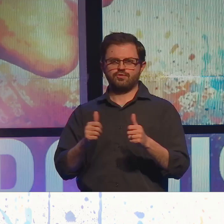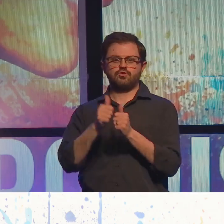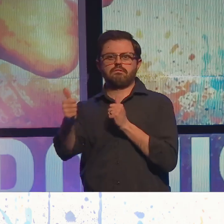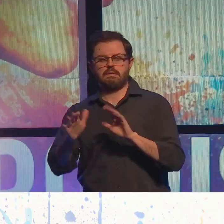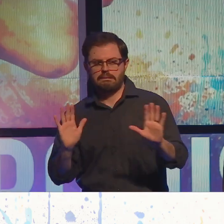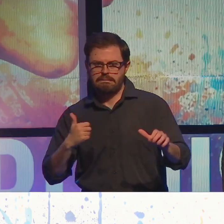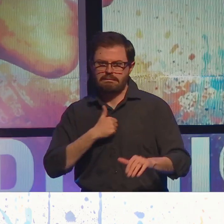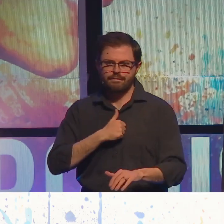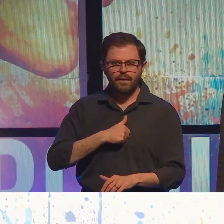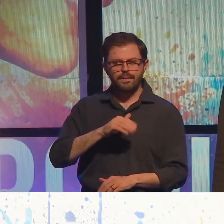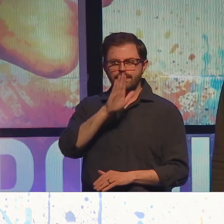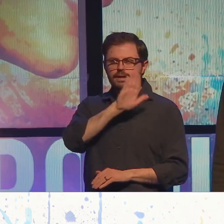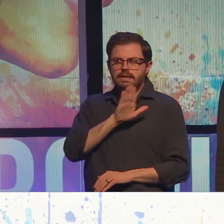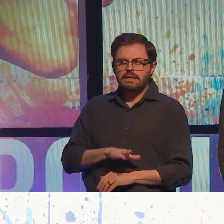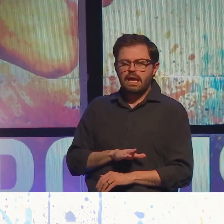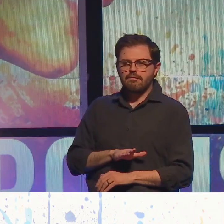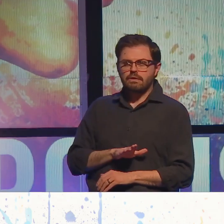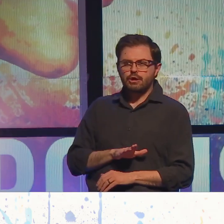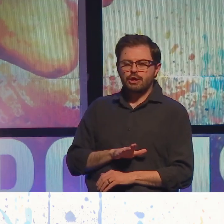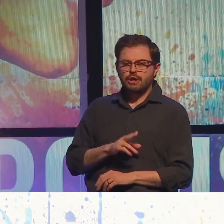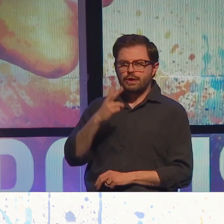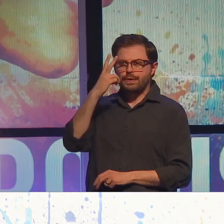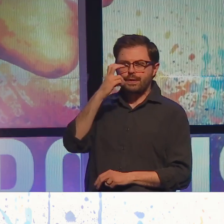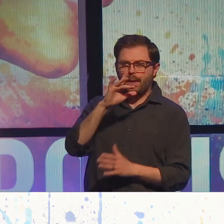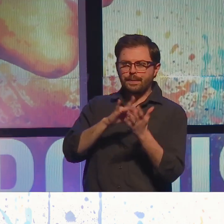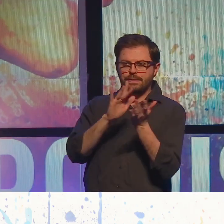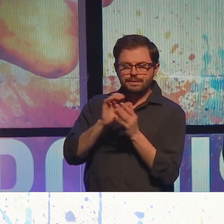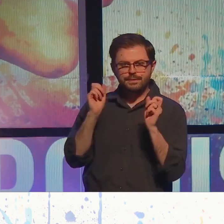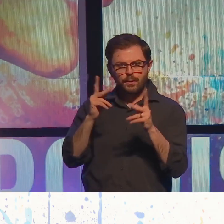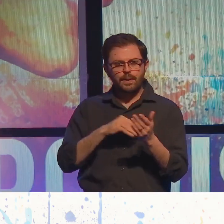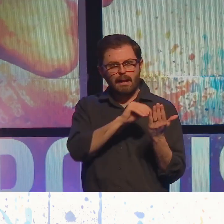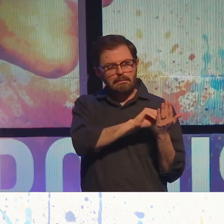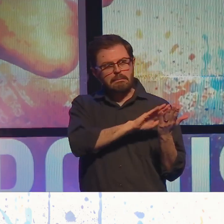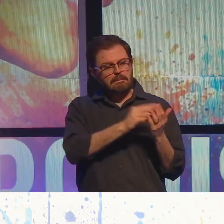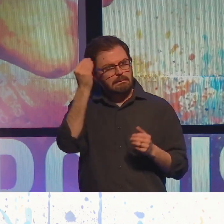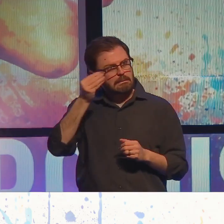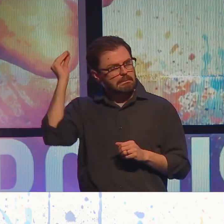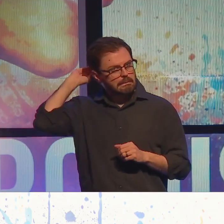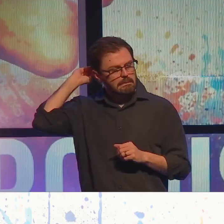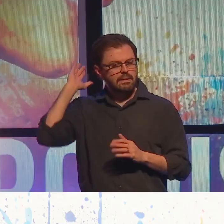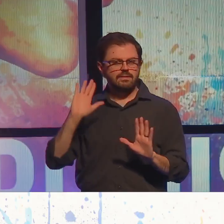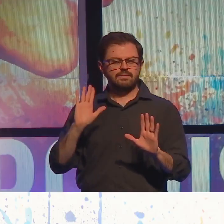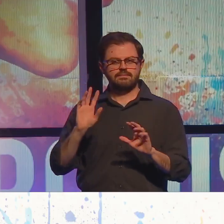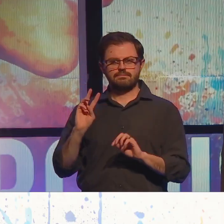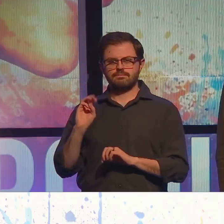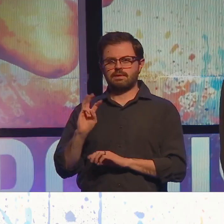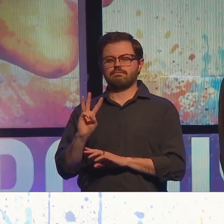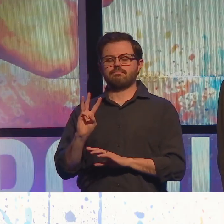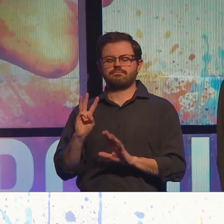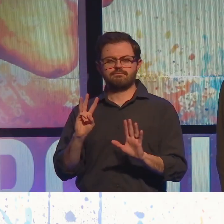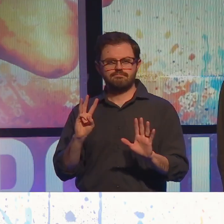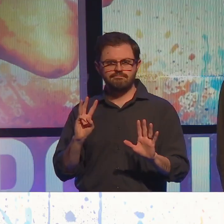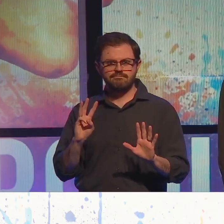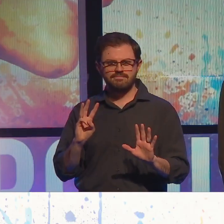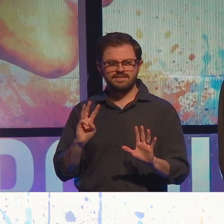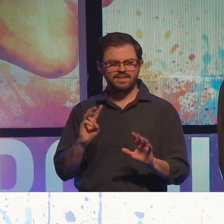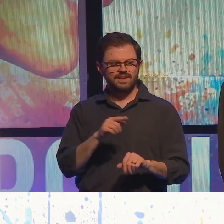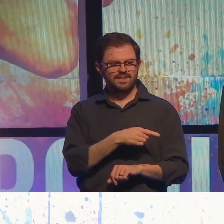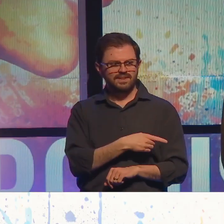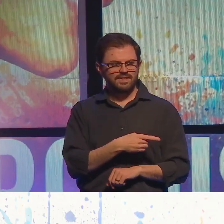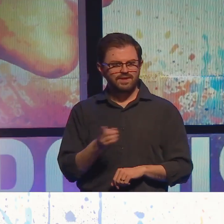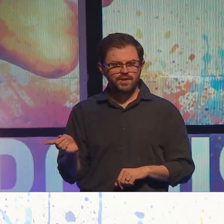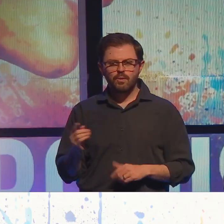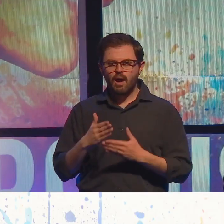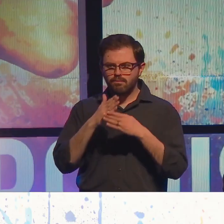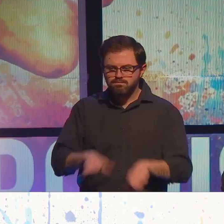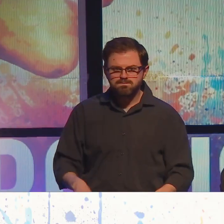Do not question Jesus. Okay, I got that one on the list. Wow. All right. You all got